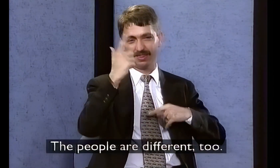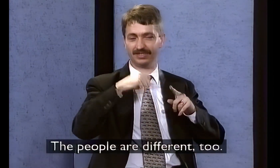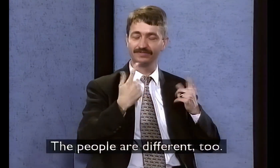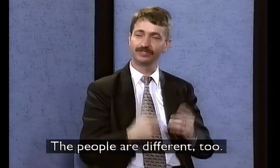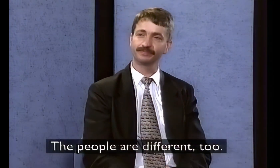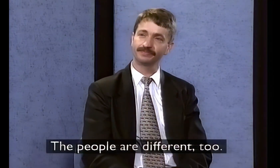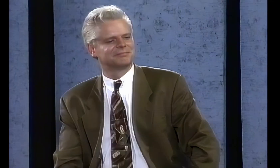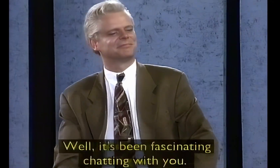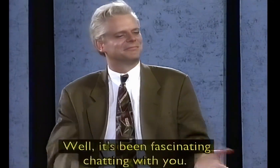different too.